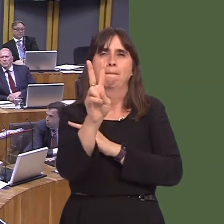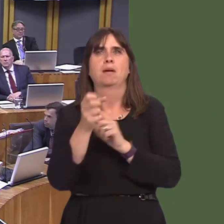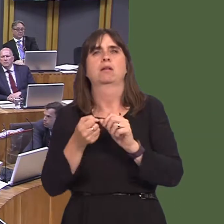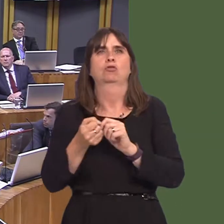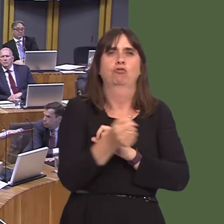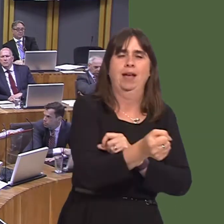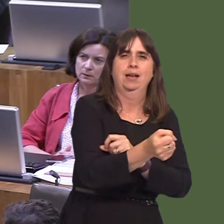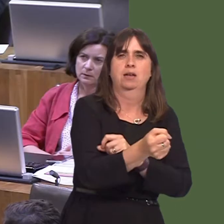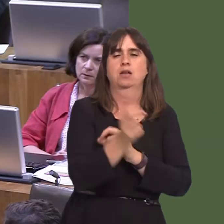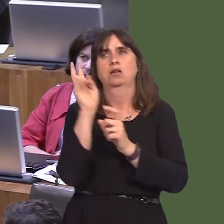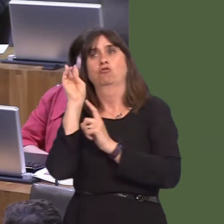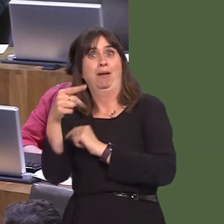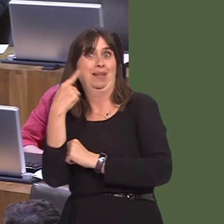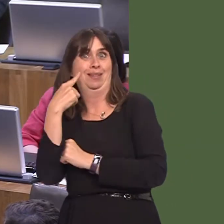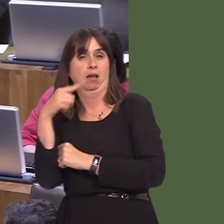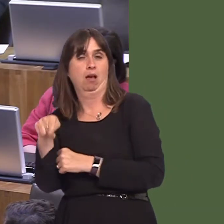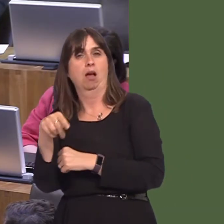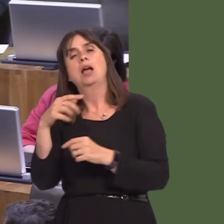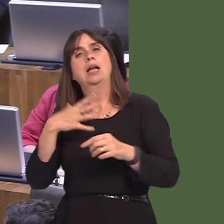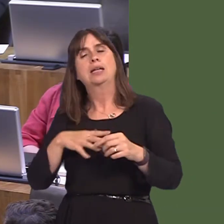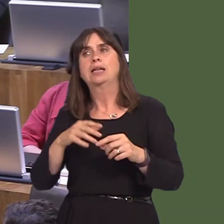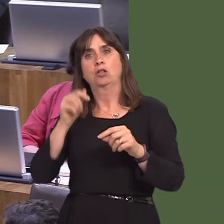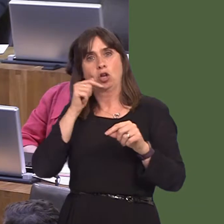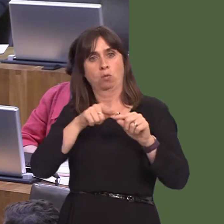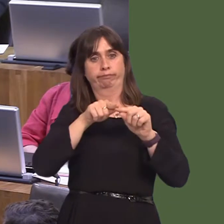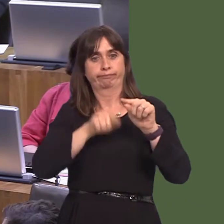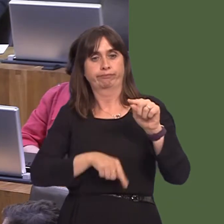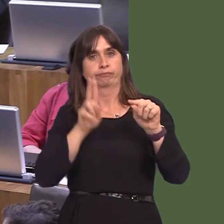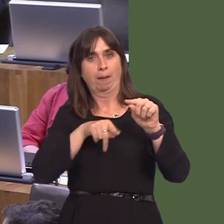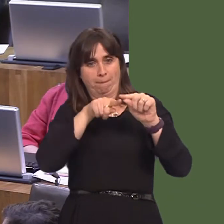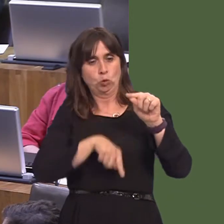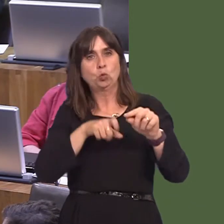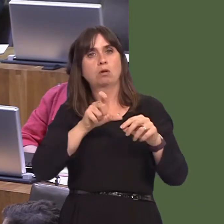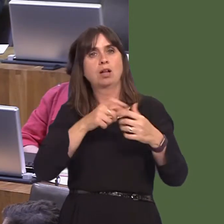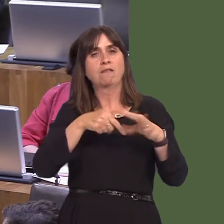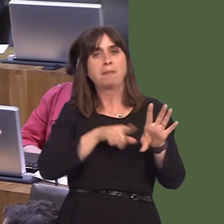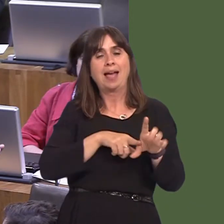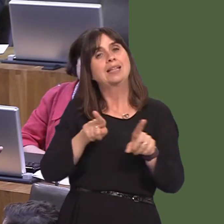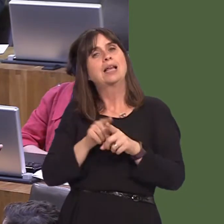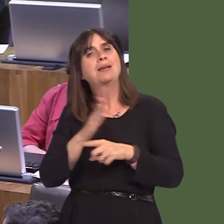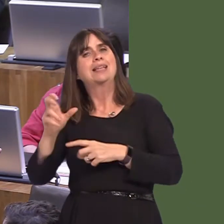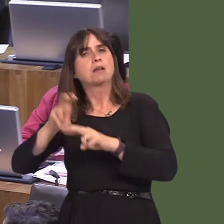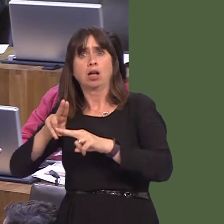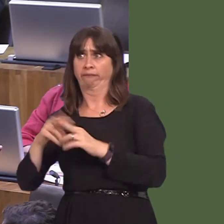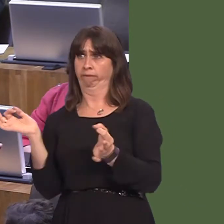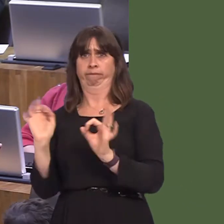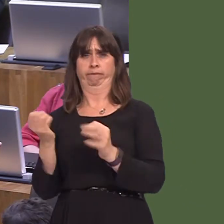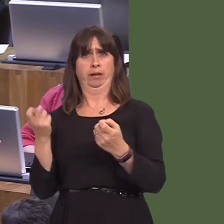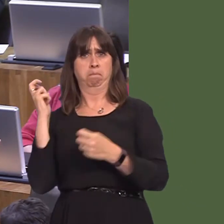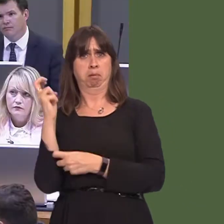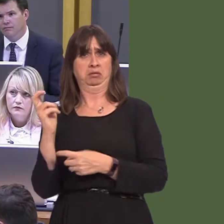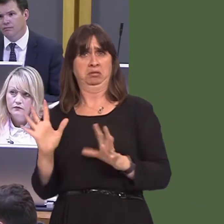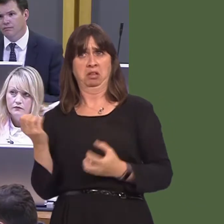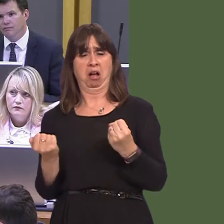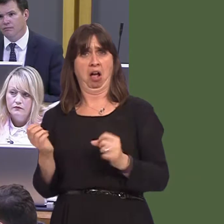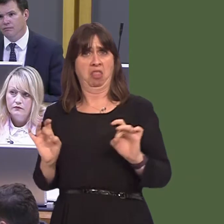rail. And the first example of that will be the line down to the bay here in 2023, but there are other phases. East of Cardiff is badly served by